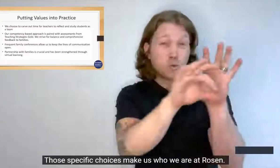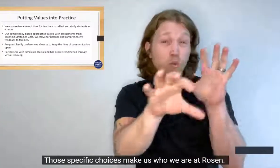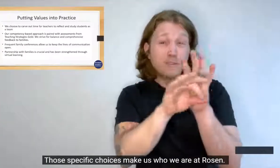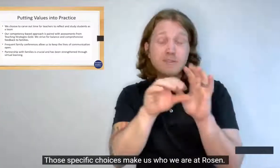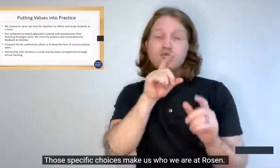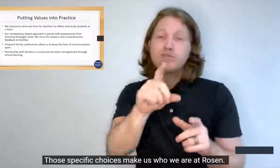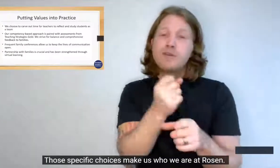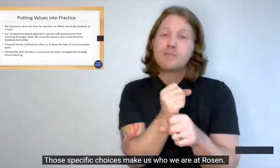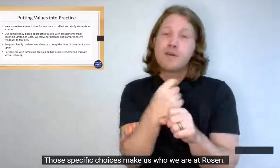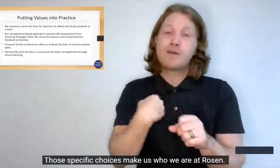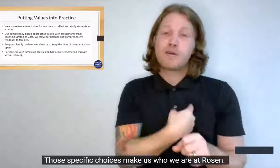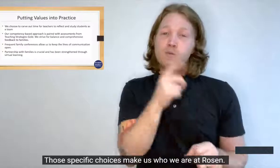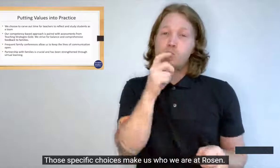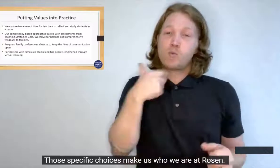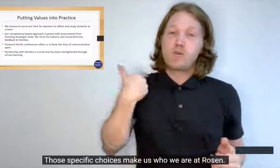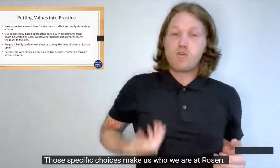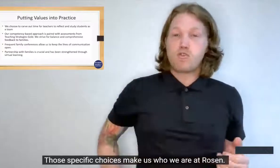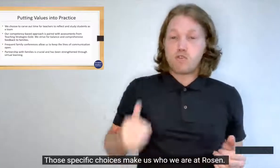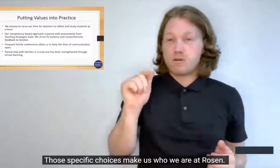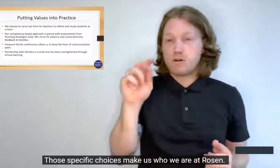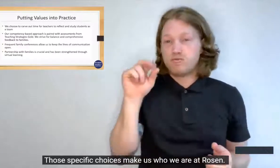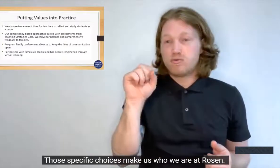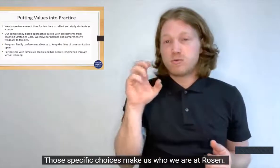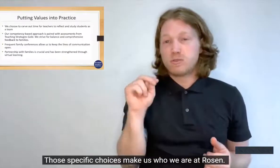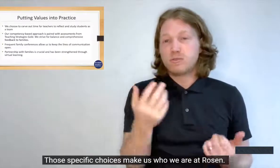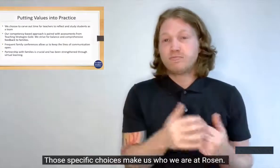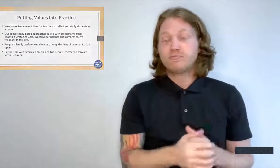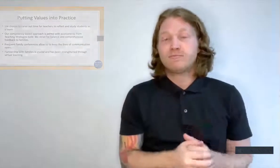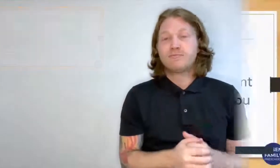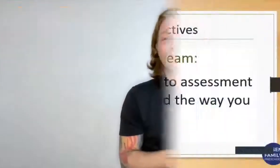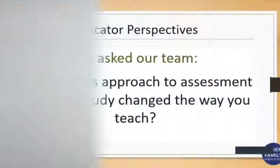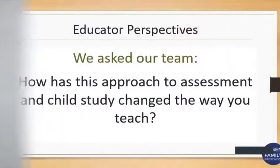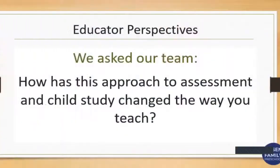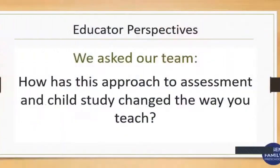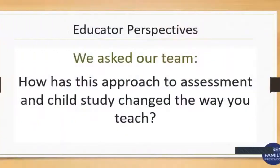Those specific choices make us who we are at Rosen.